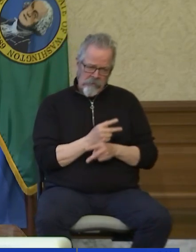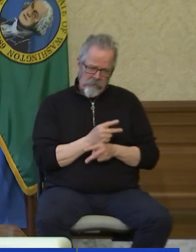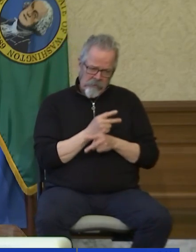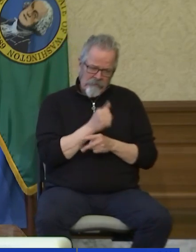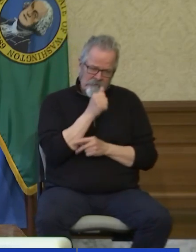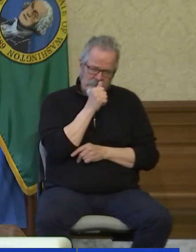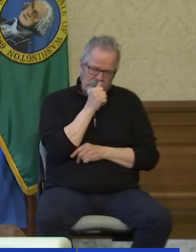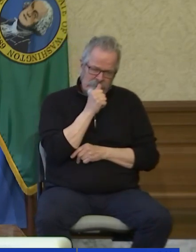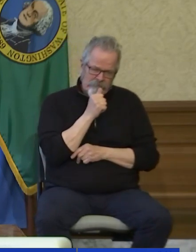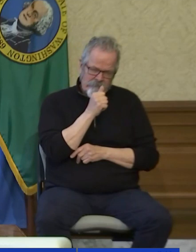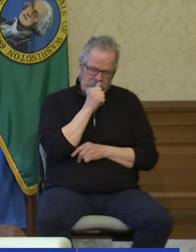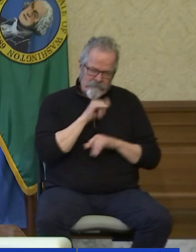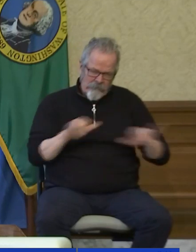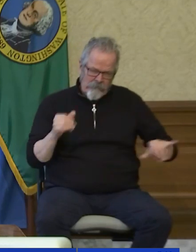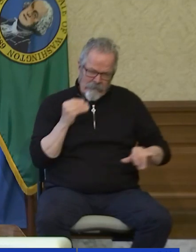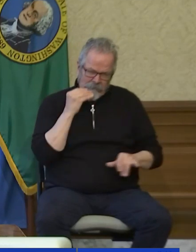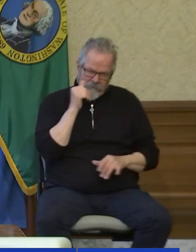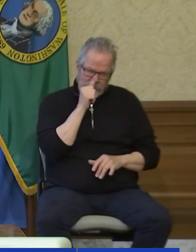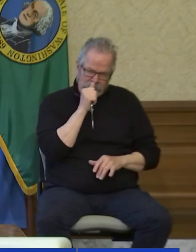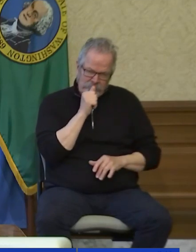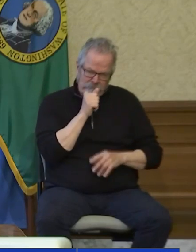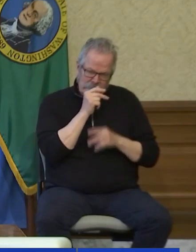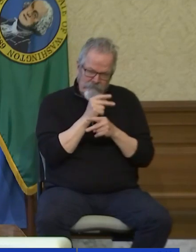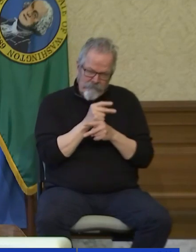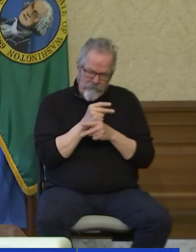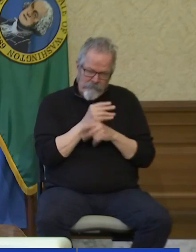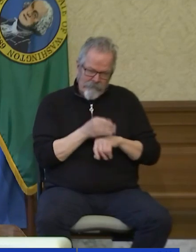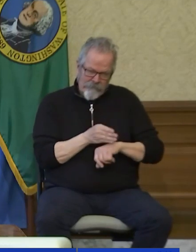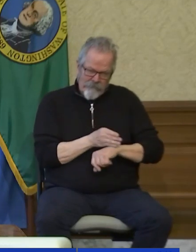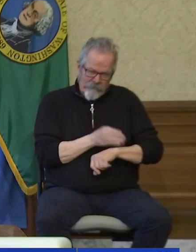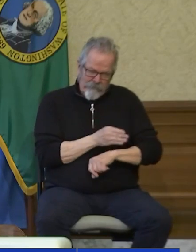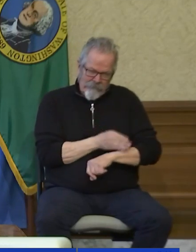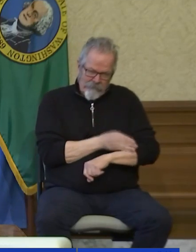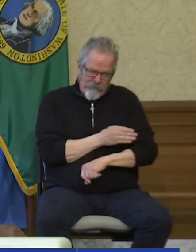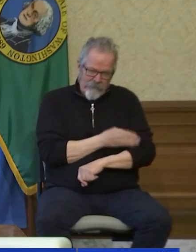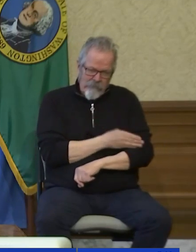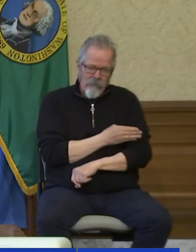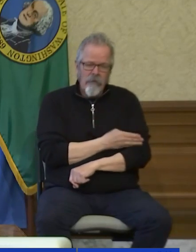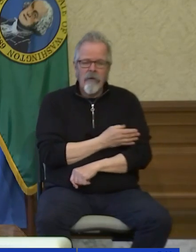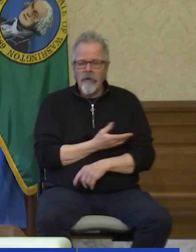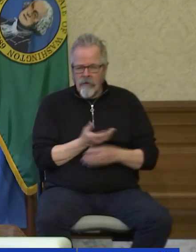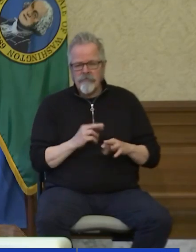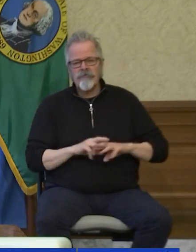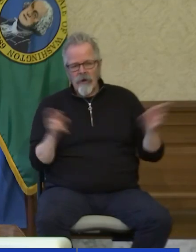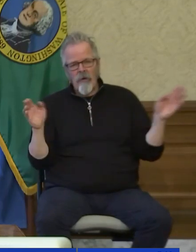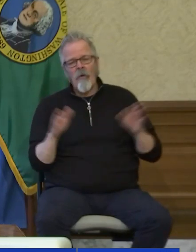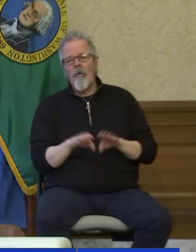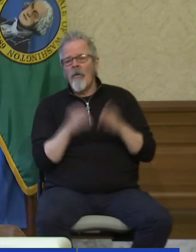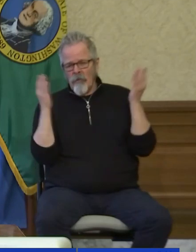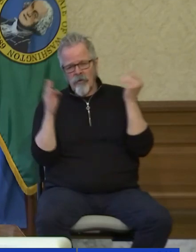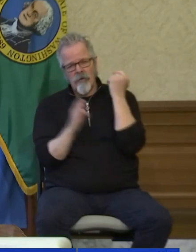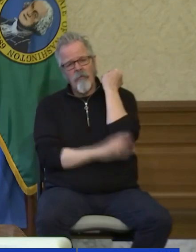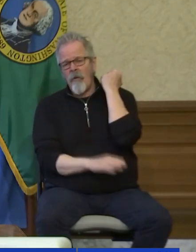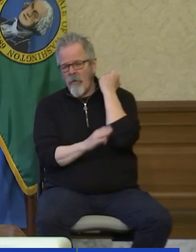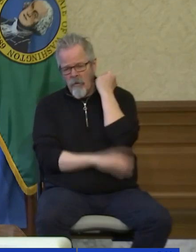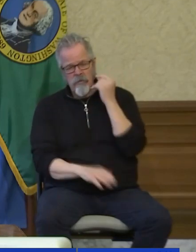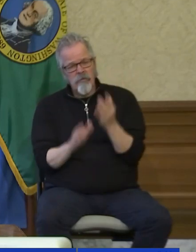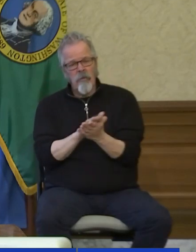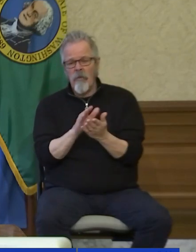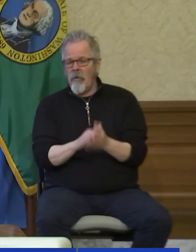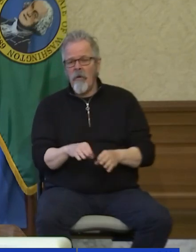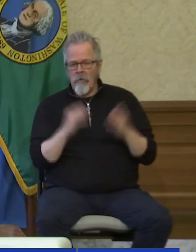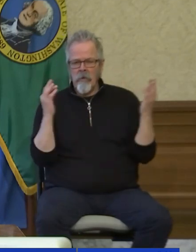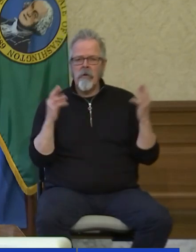we will achieve those things, in part because this phased approach does recognize both the economic circumstances of our